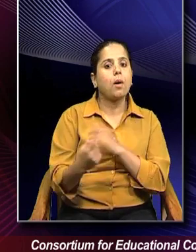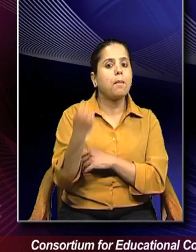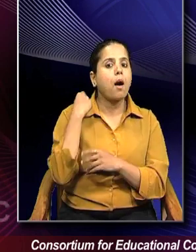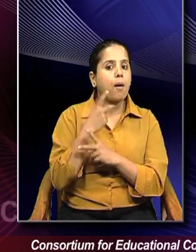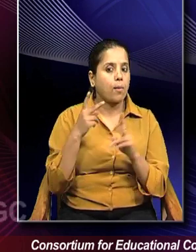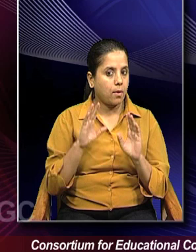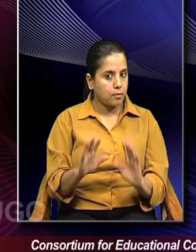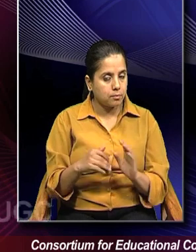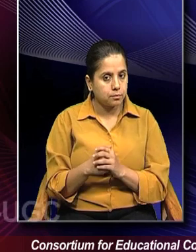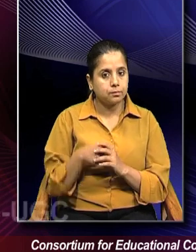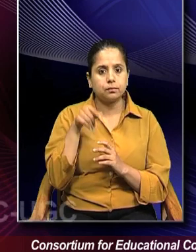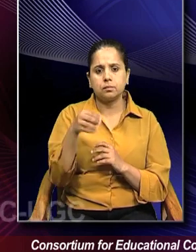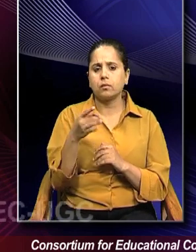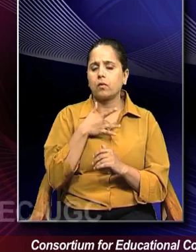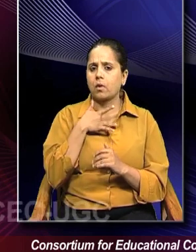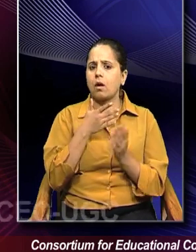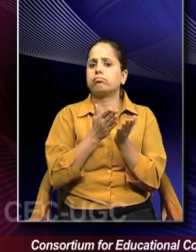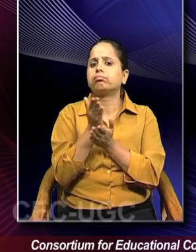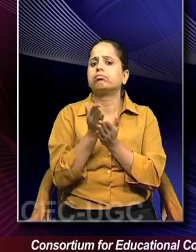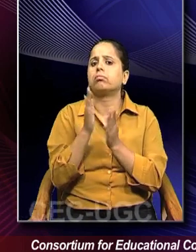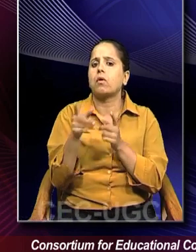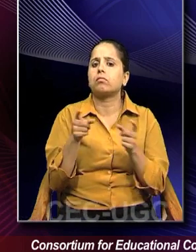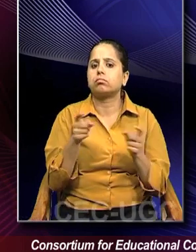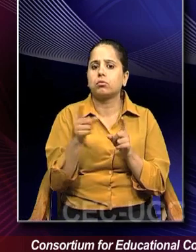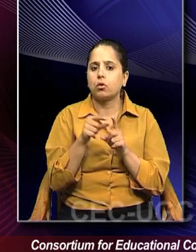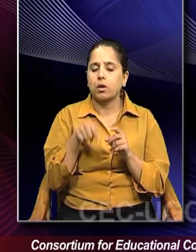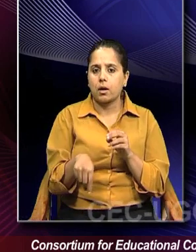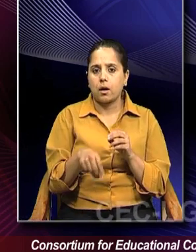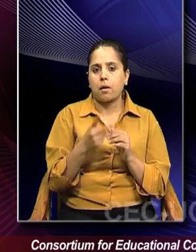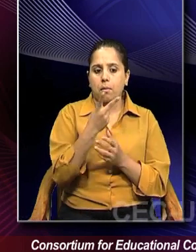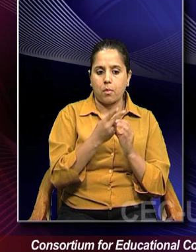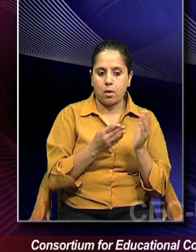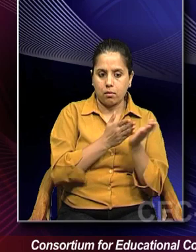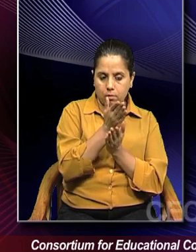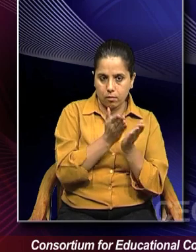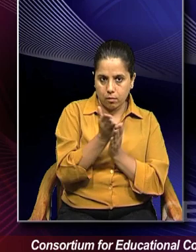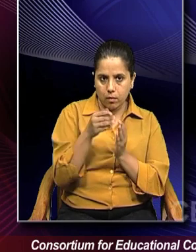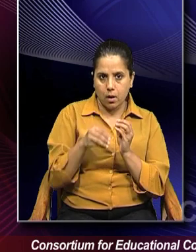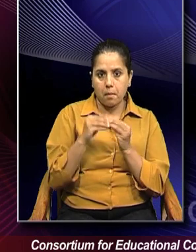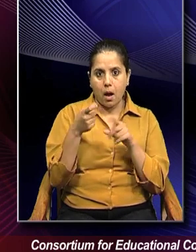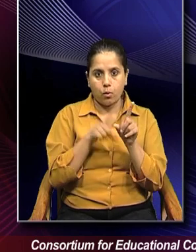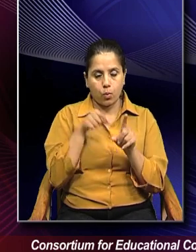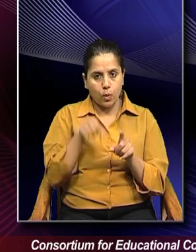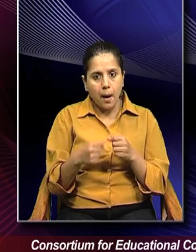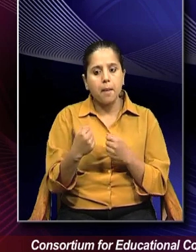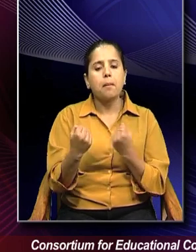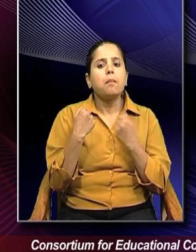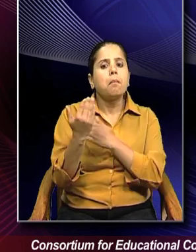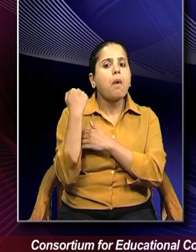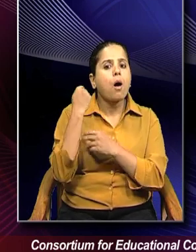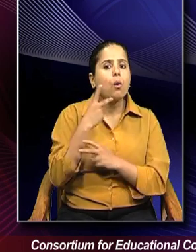they in a way maintained bipolarity and balance of power. So,